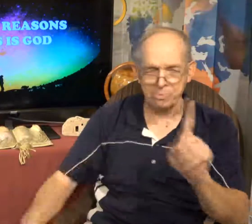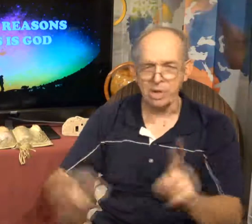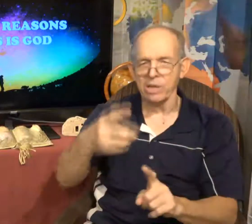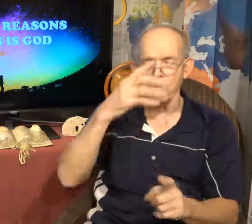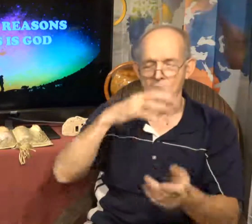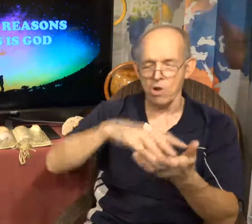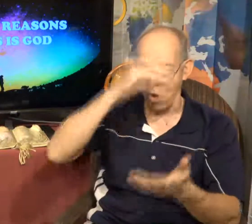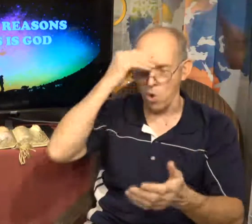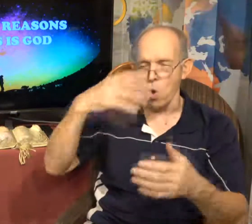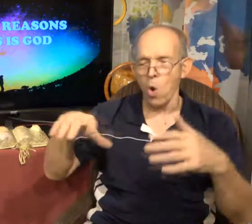You will learn